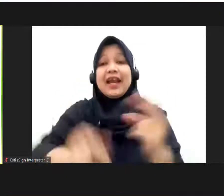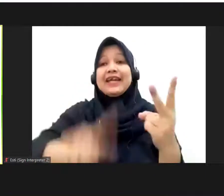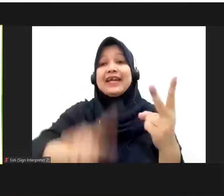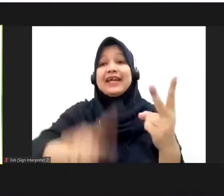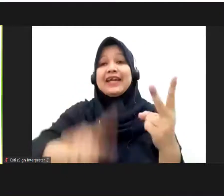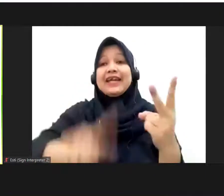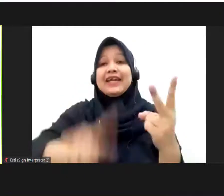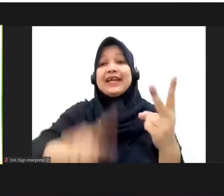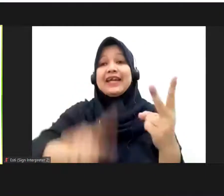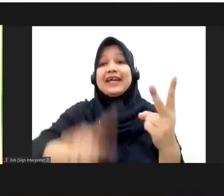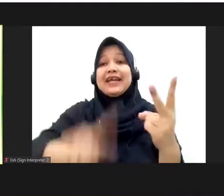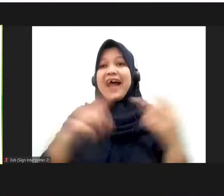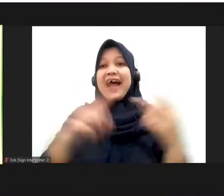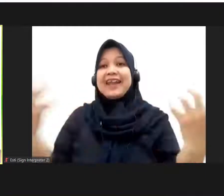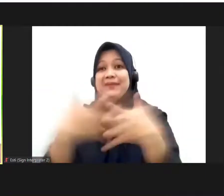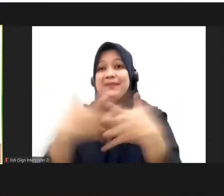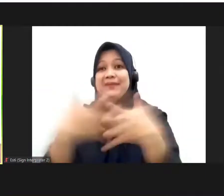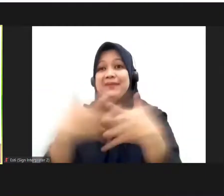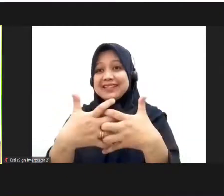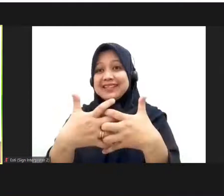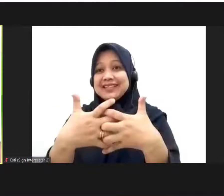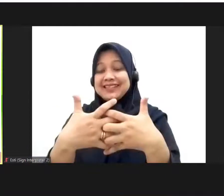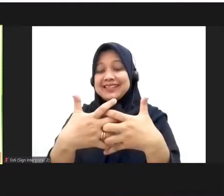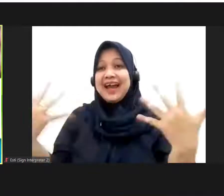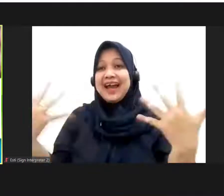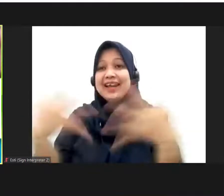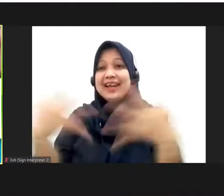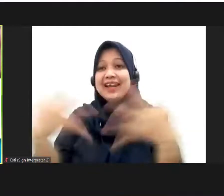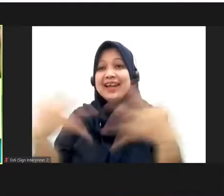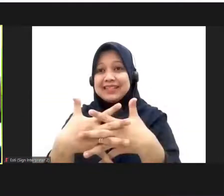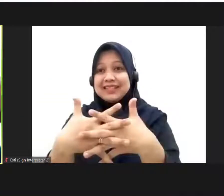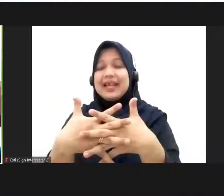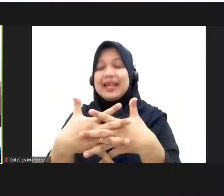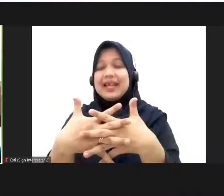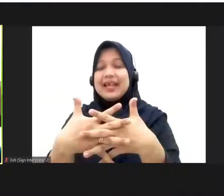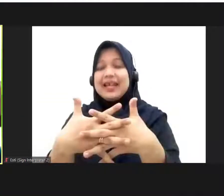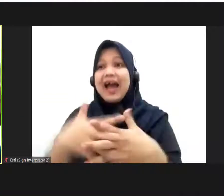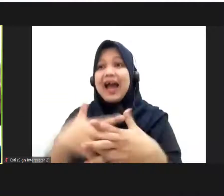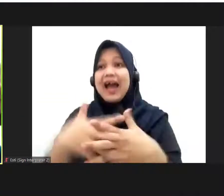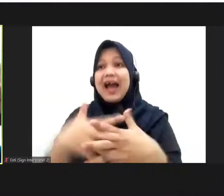adapting. So while we do those things at the national level,